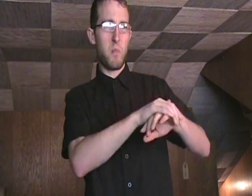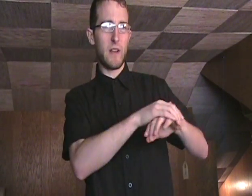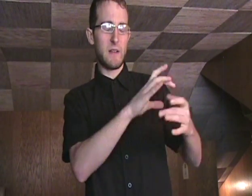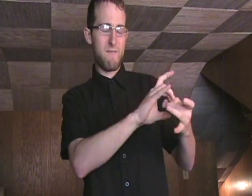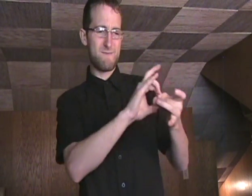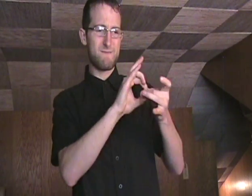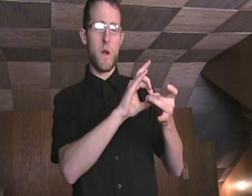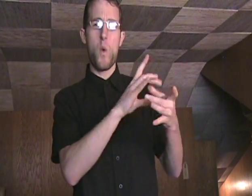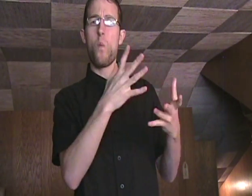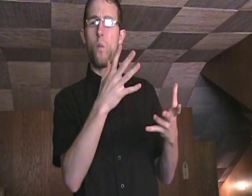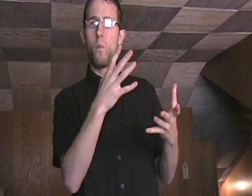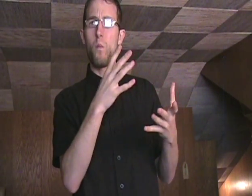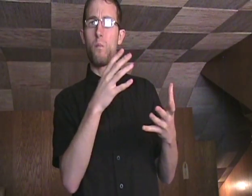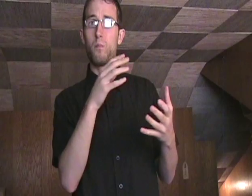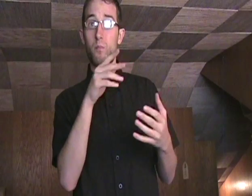supported the colony.